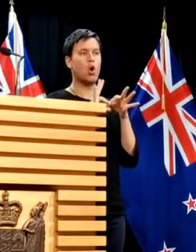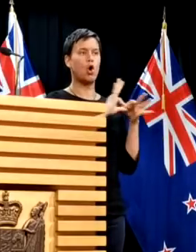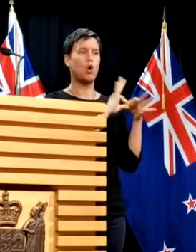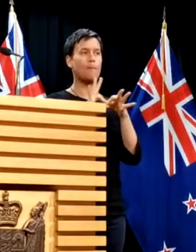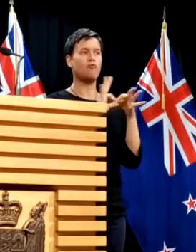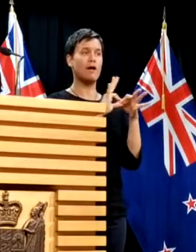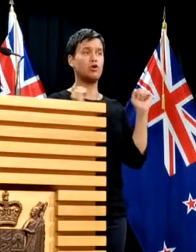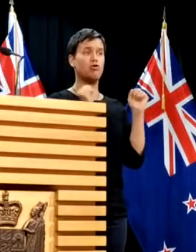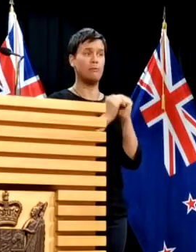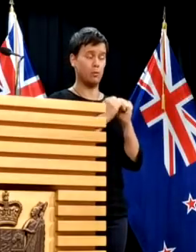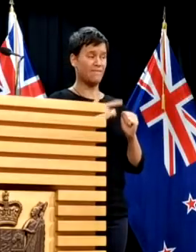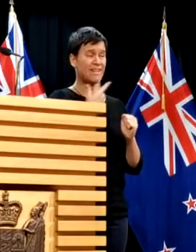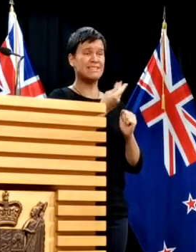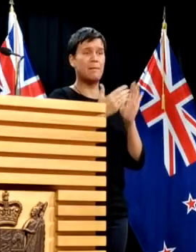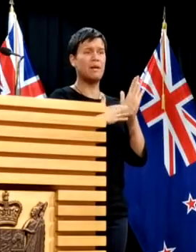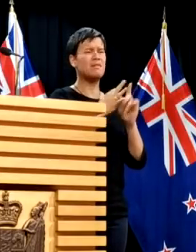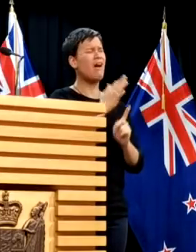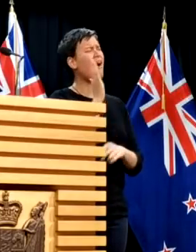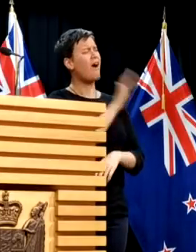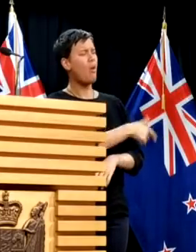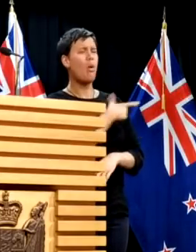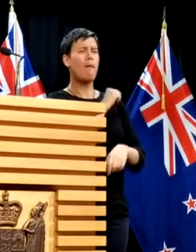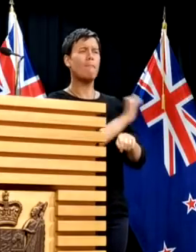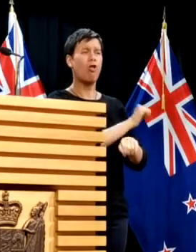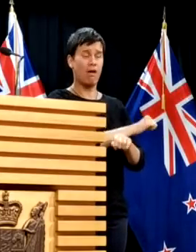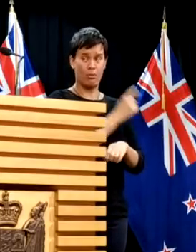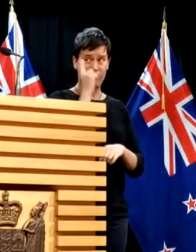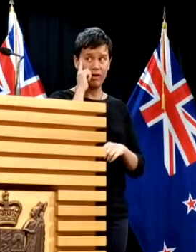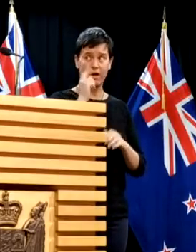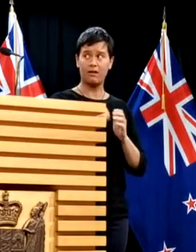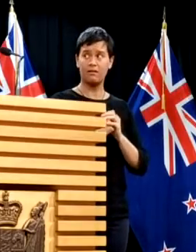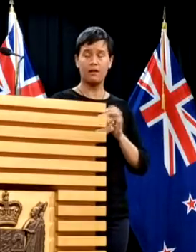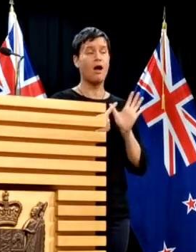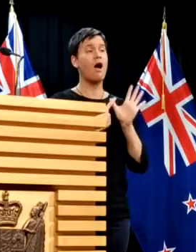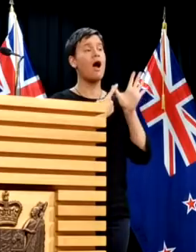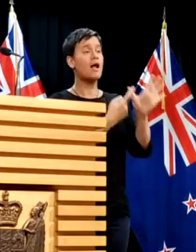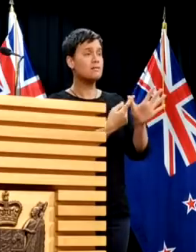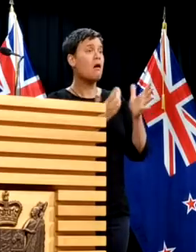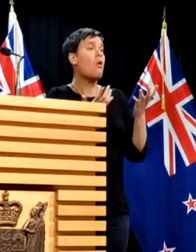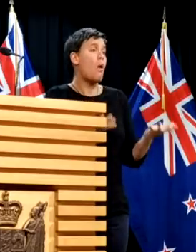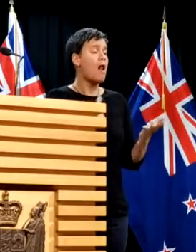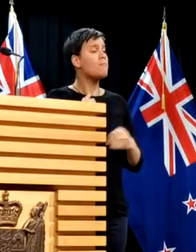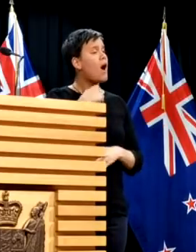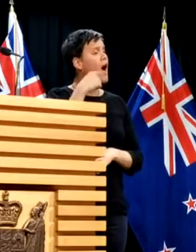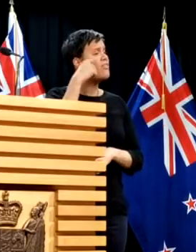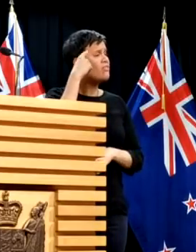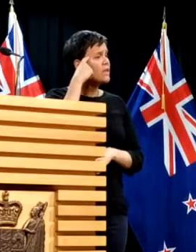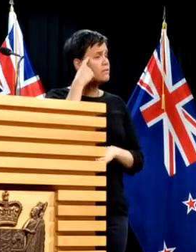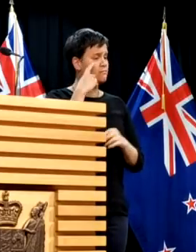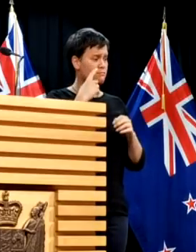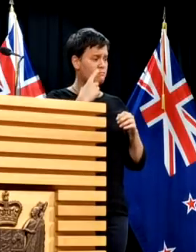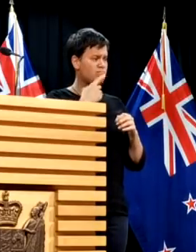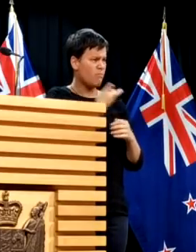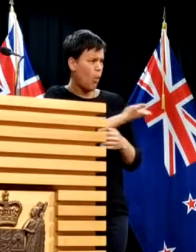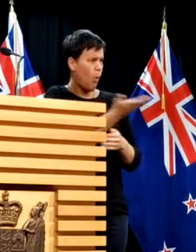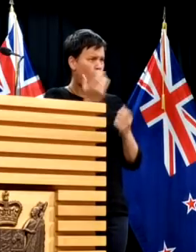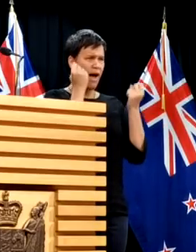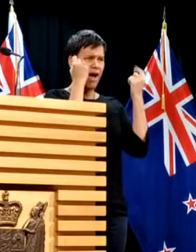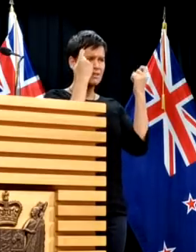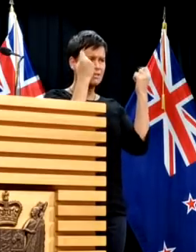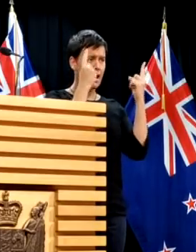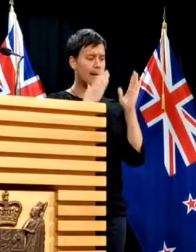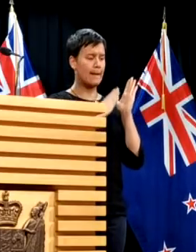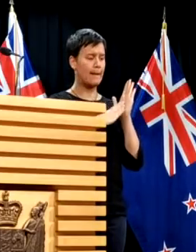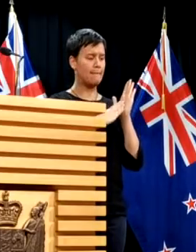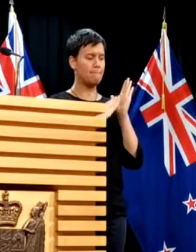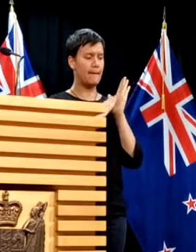know, certainly that's not what's being reflected to me. I think that there is an acknowledgement that we work in an MMP environment. We